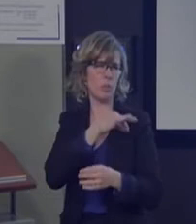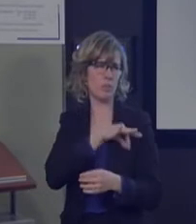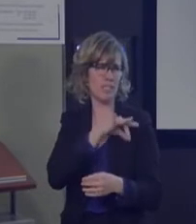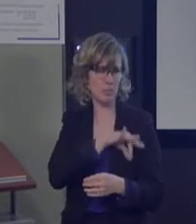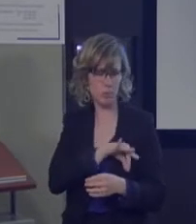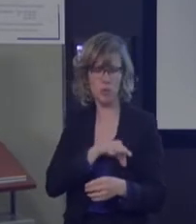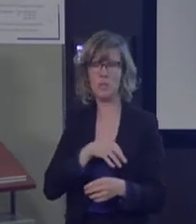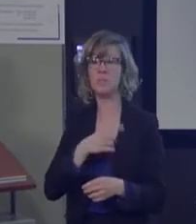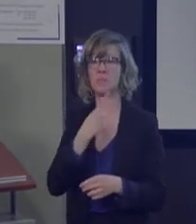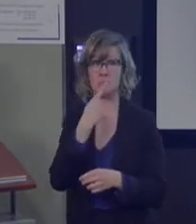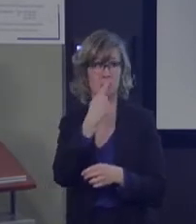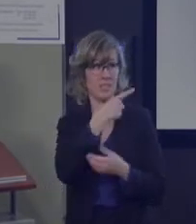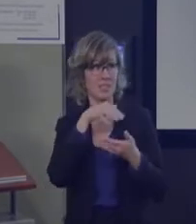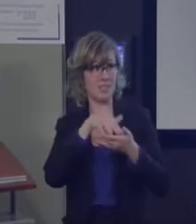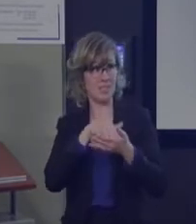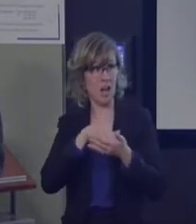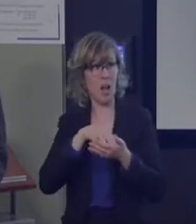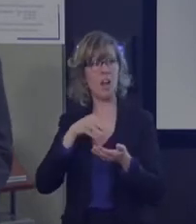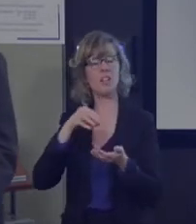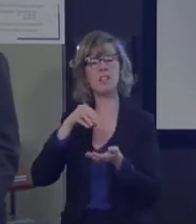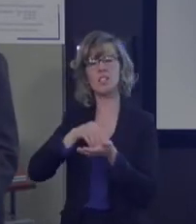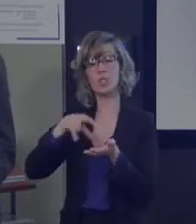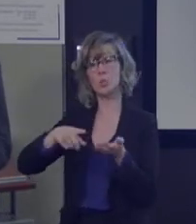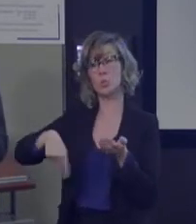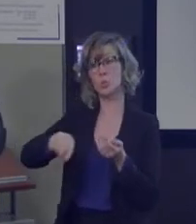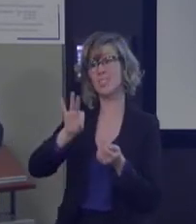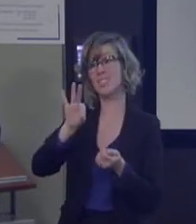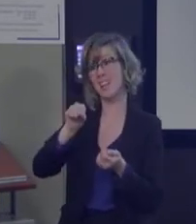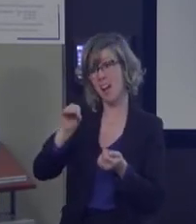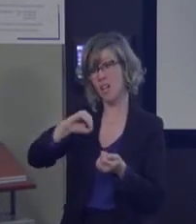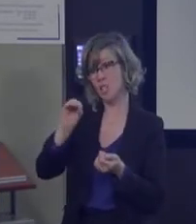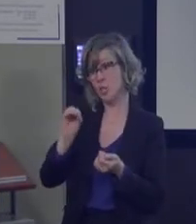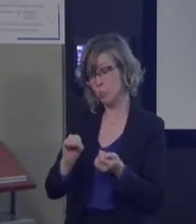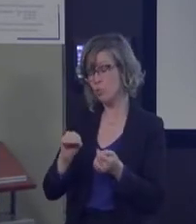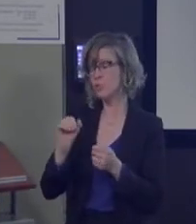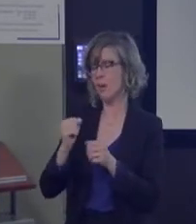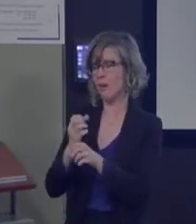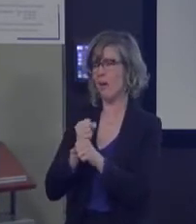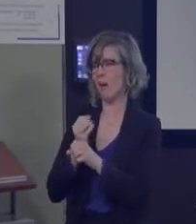study, we have kids 90% eligible for free lunch, quote, poor kids.